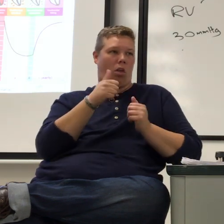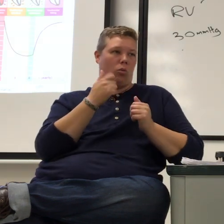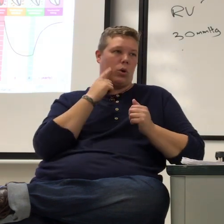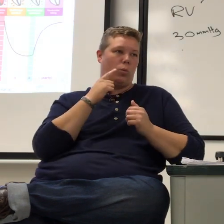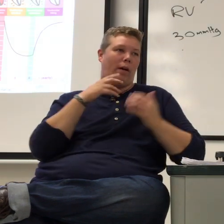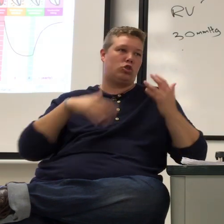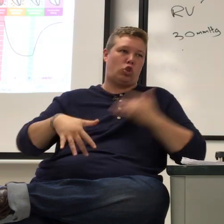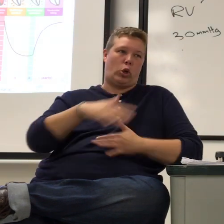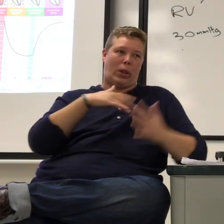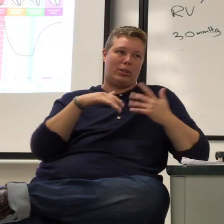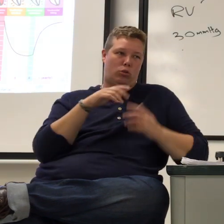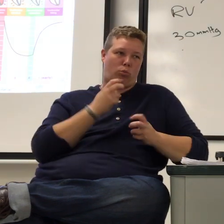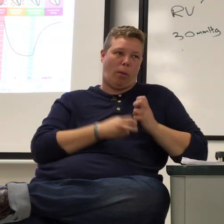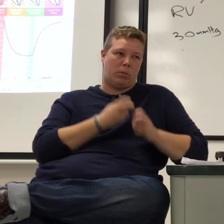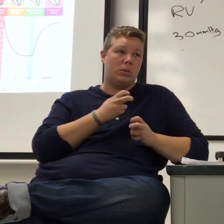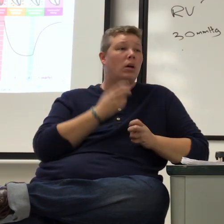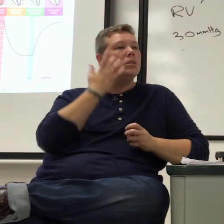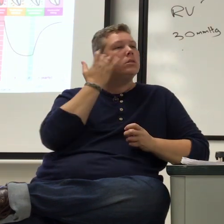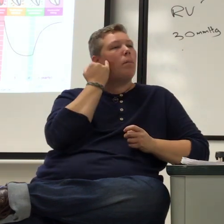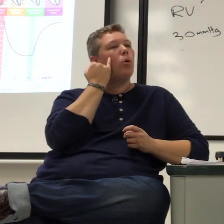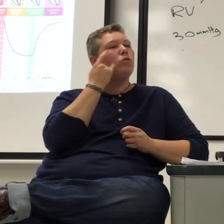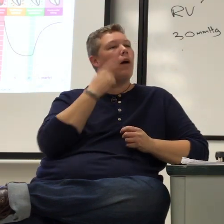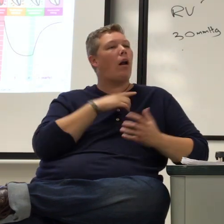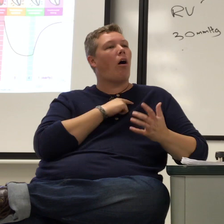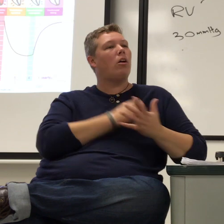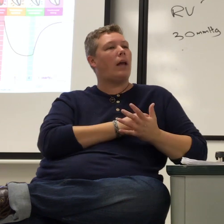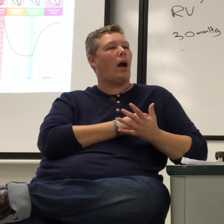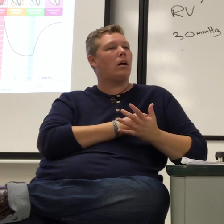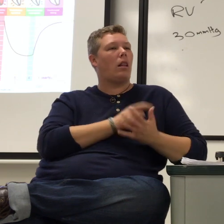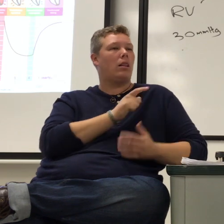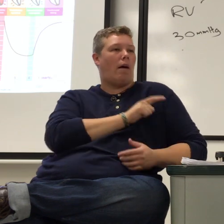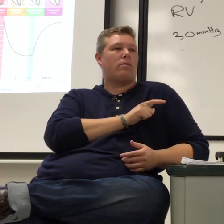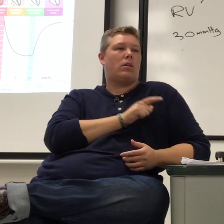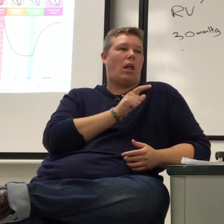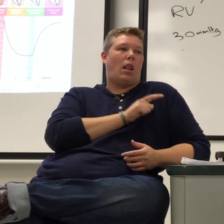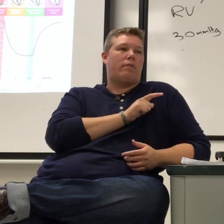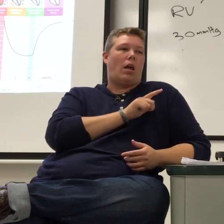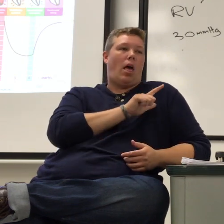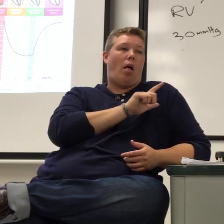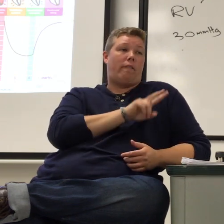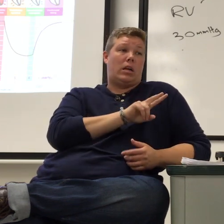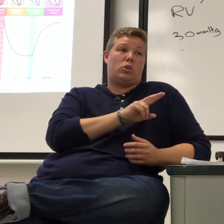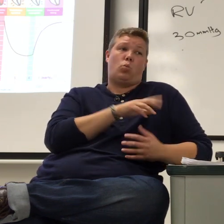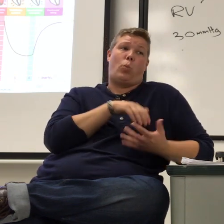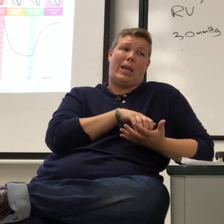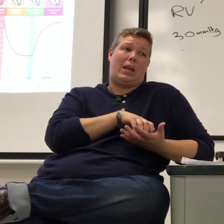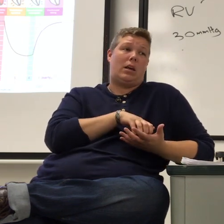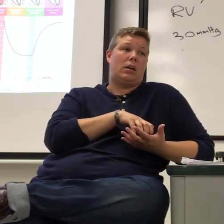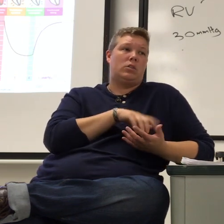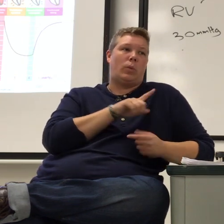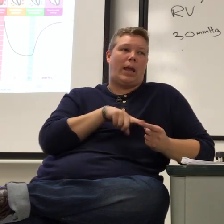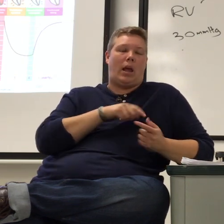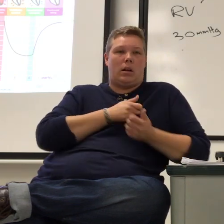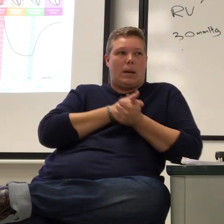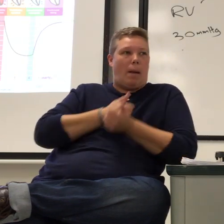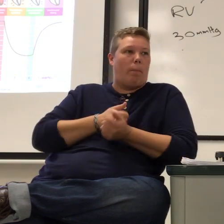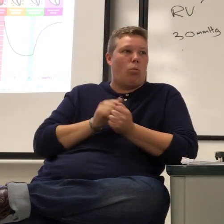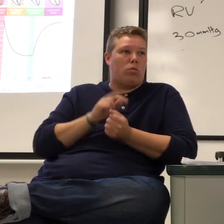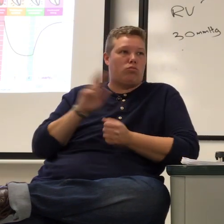example, let's say you've had a heart attack, left heart. Left LV is weak, so it can't keep up with the